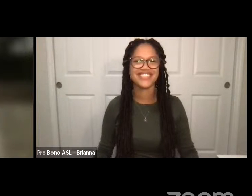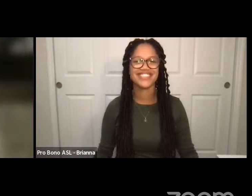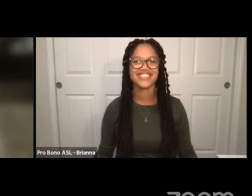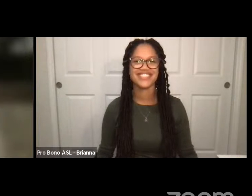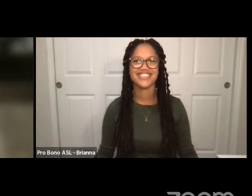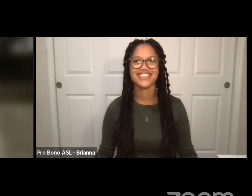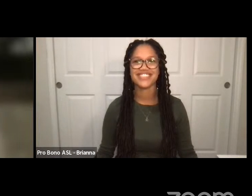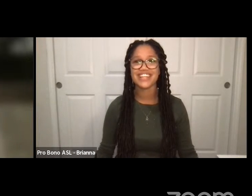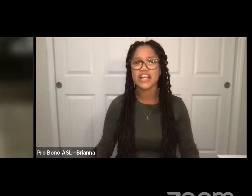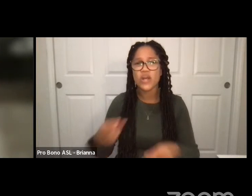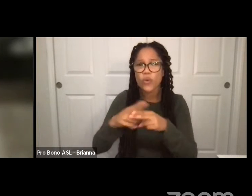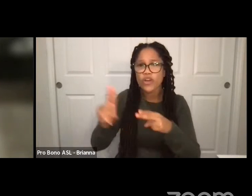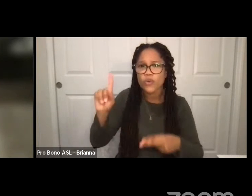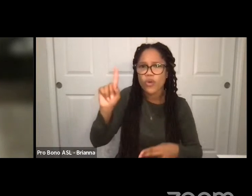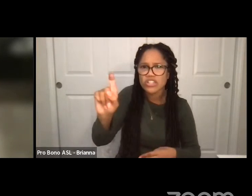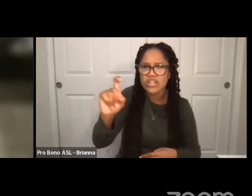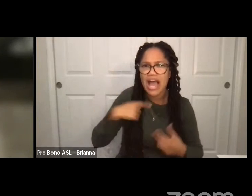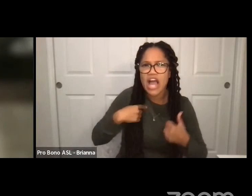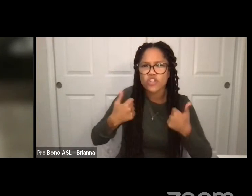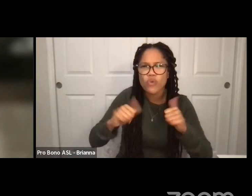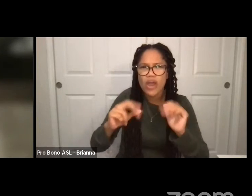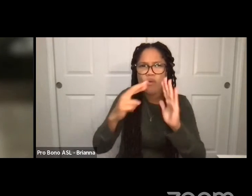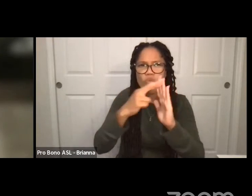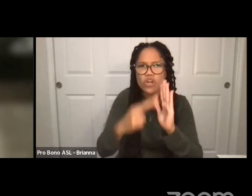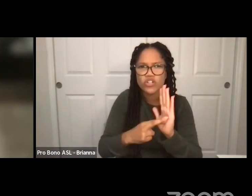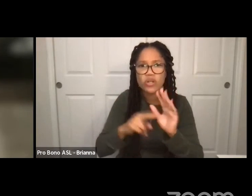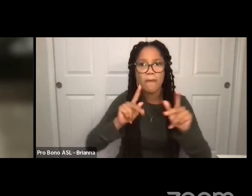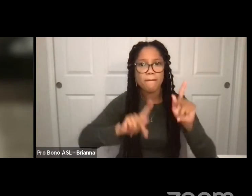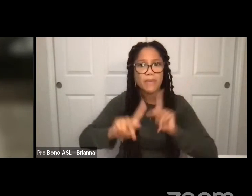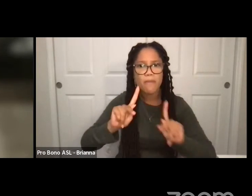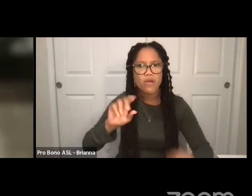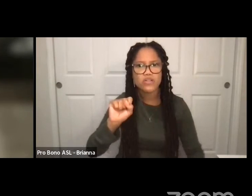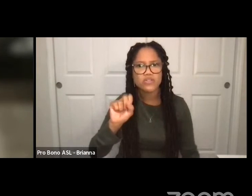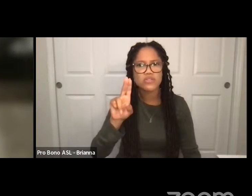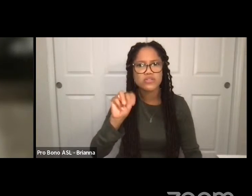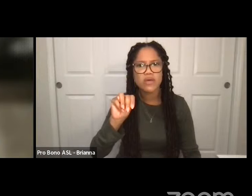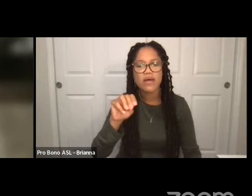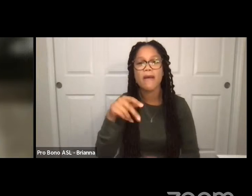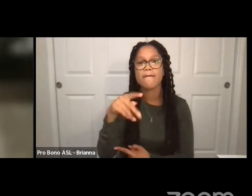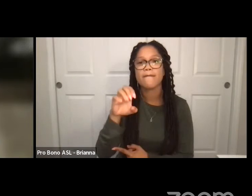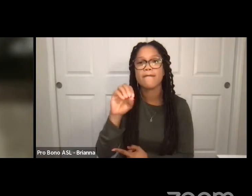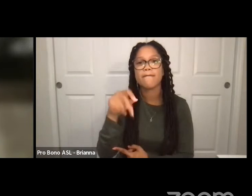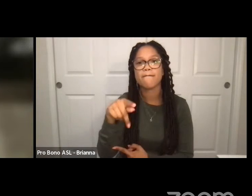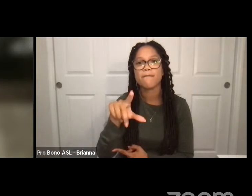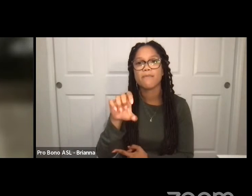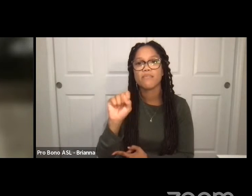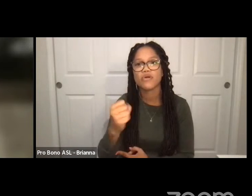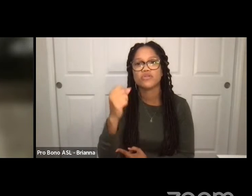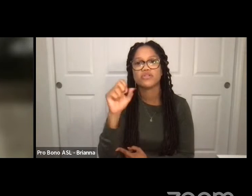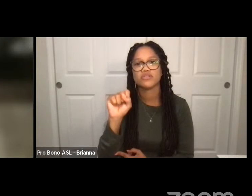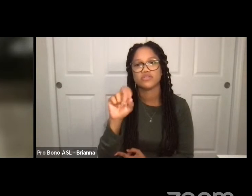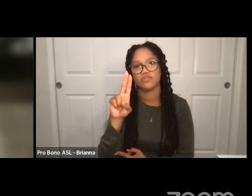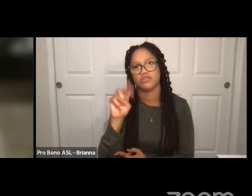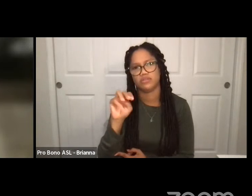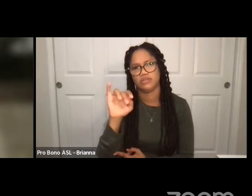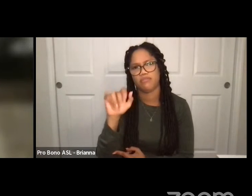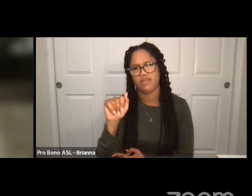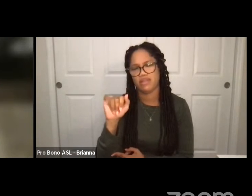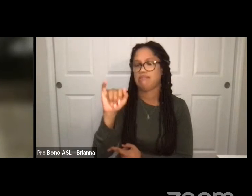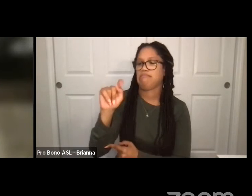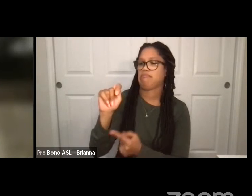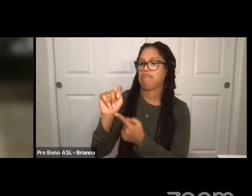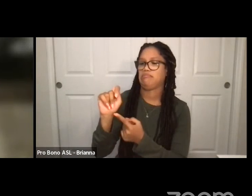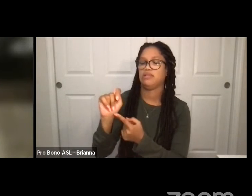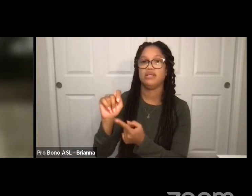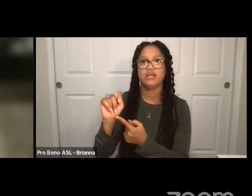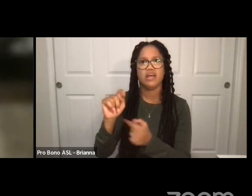Quick question. I tried to register for the People's Summit, but it says it's deactivated. Can I